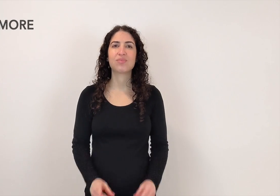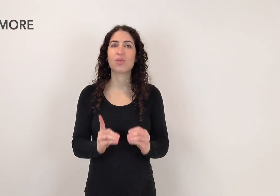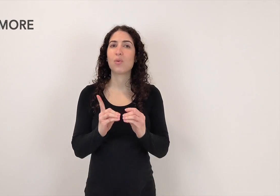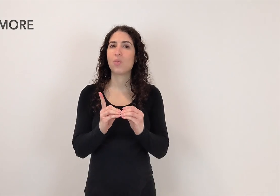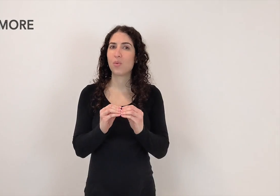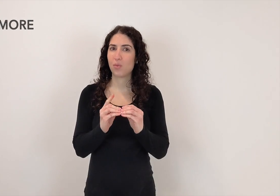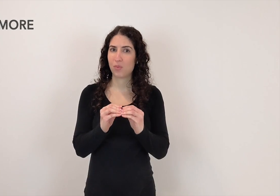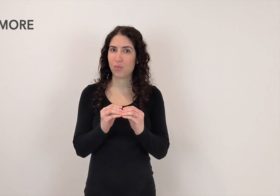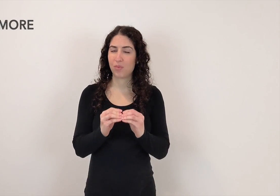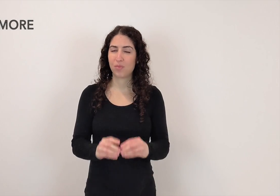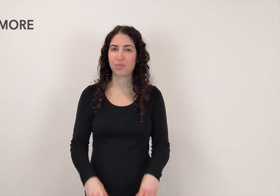One more.